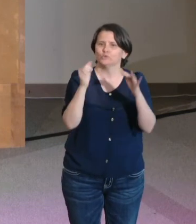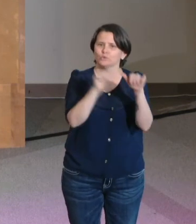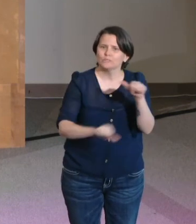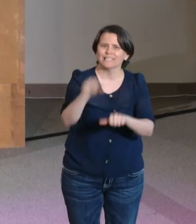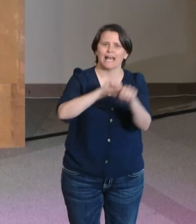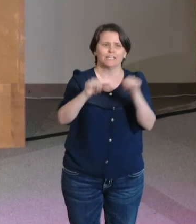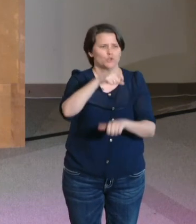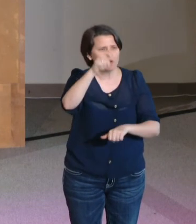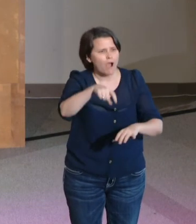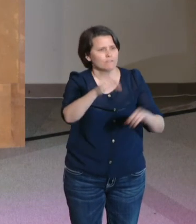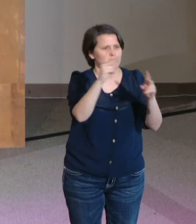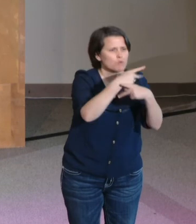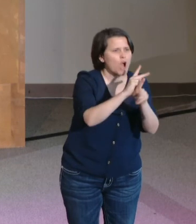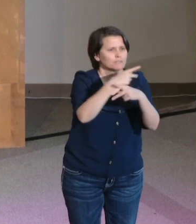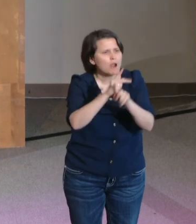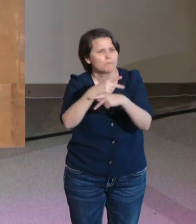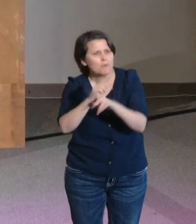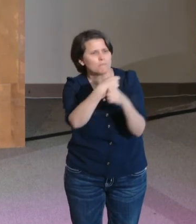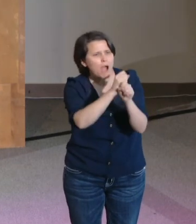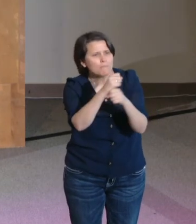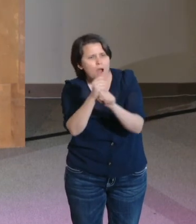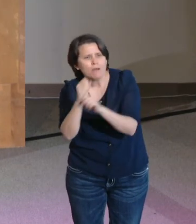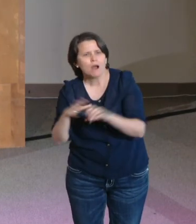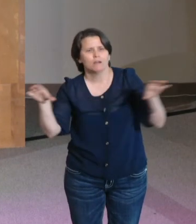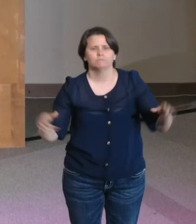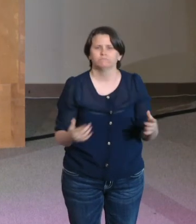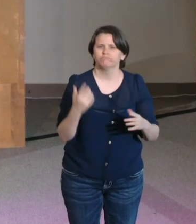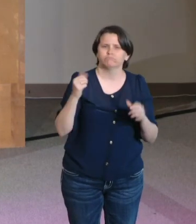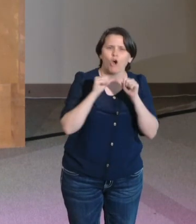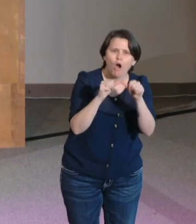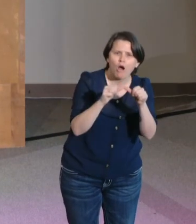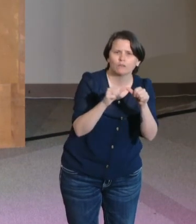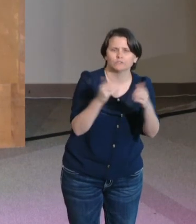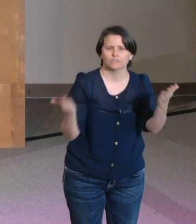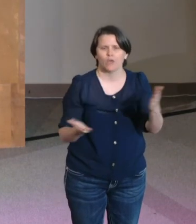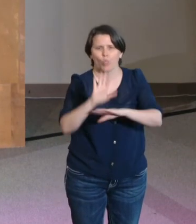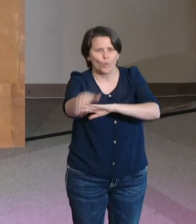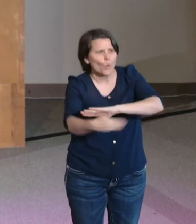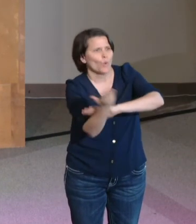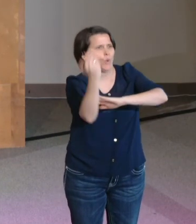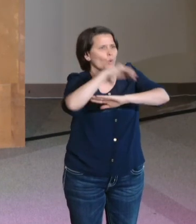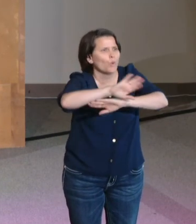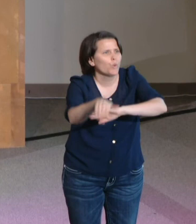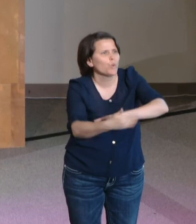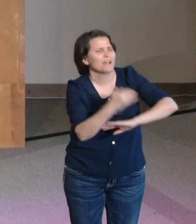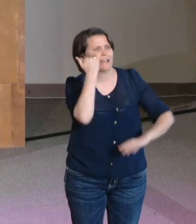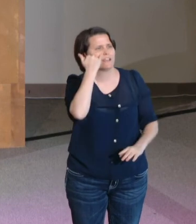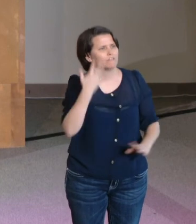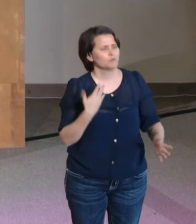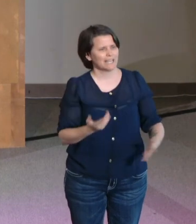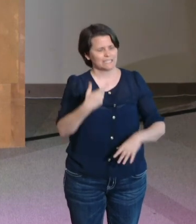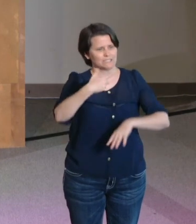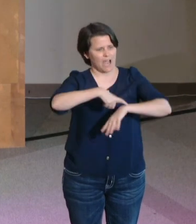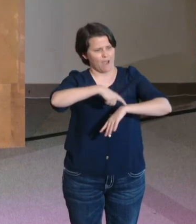be productive. You have to be productive every moment of the day. And if we take any time for ourselves, it's almost like